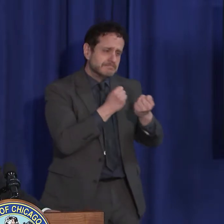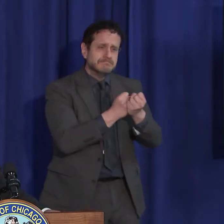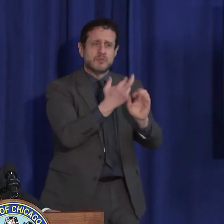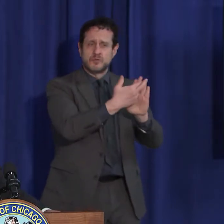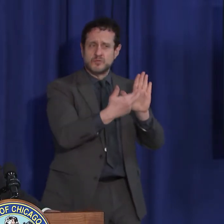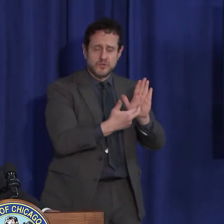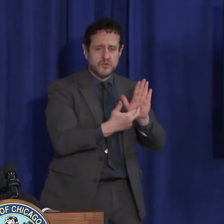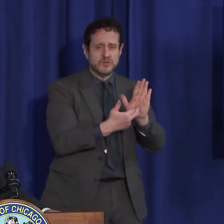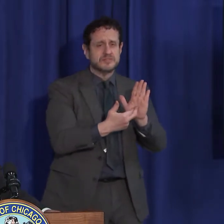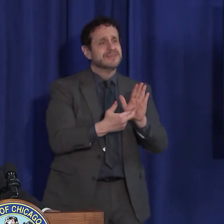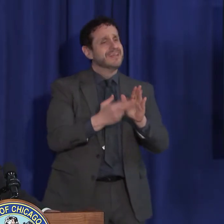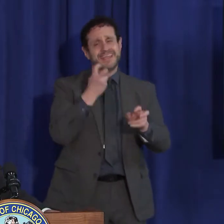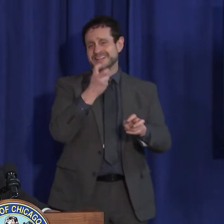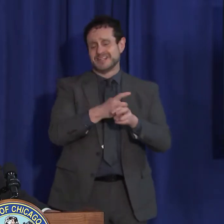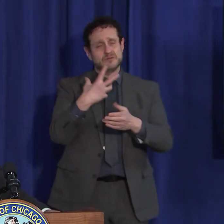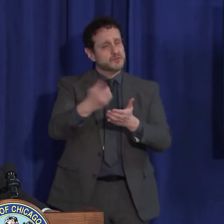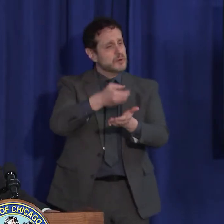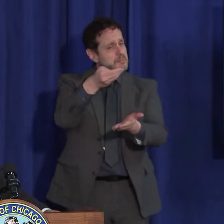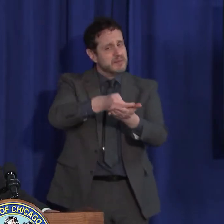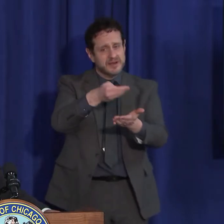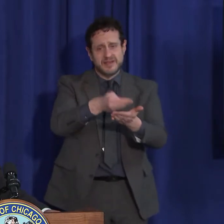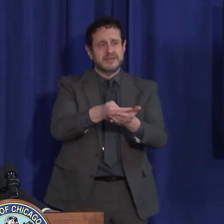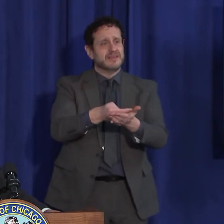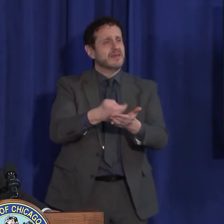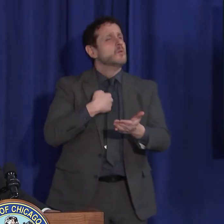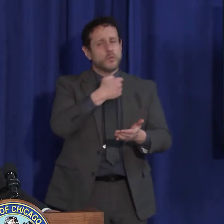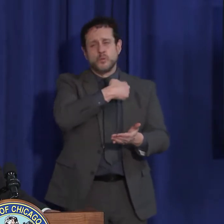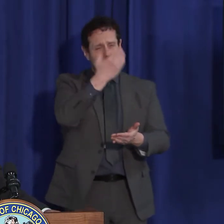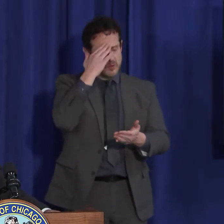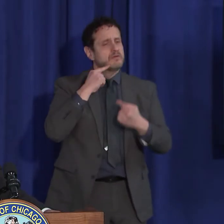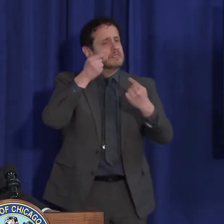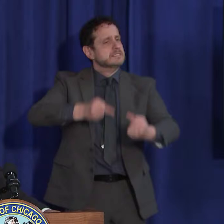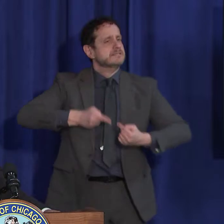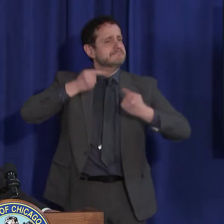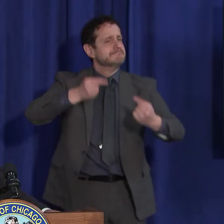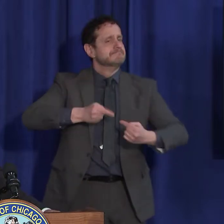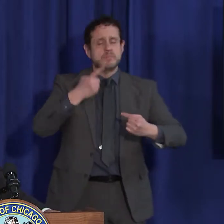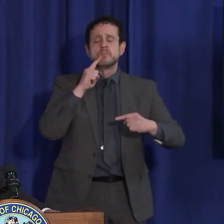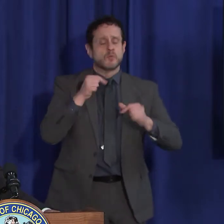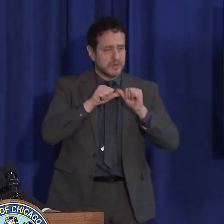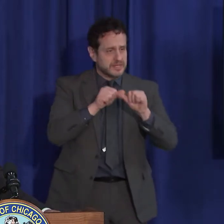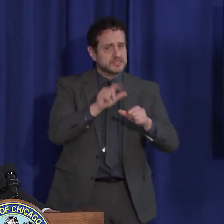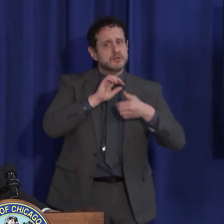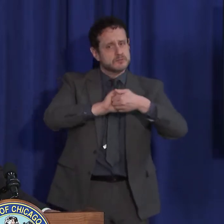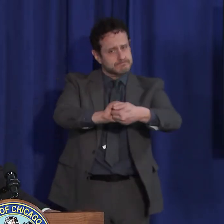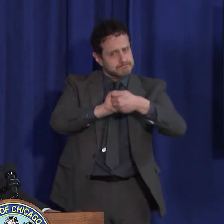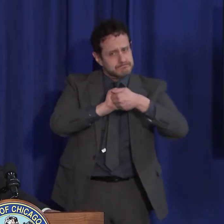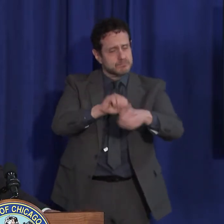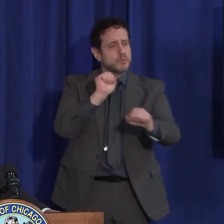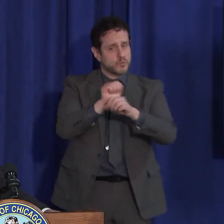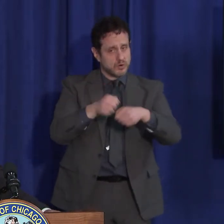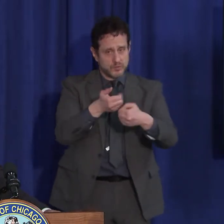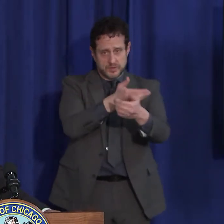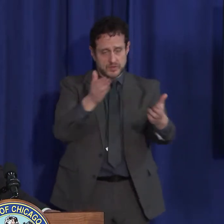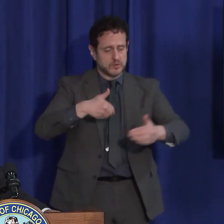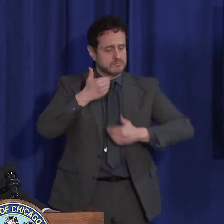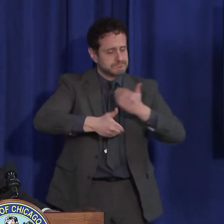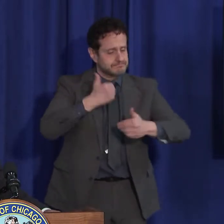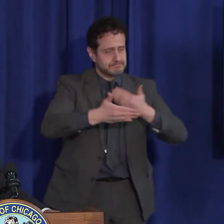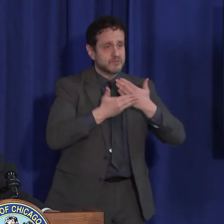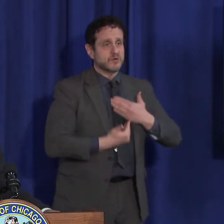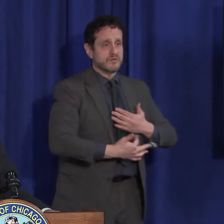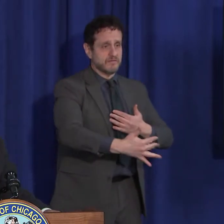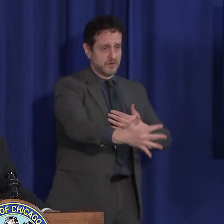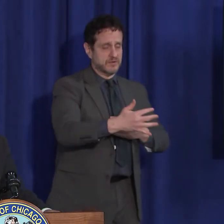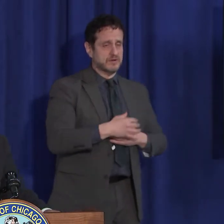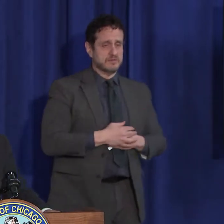bottom line, and we will continue to make sure that we partner and collaborate with you on every step of the way going forward,